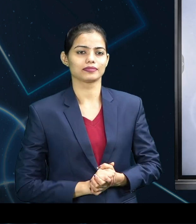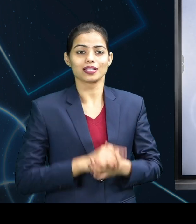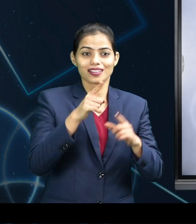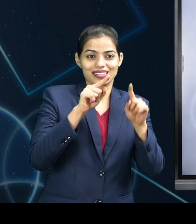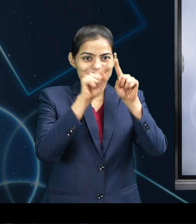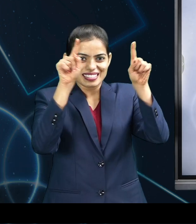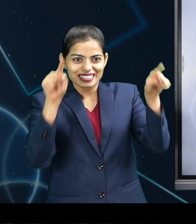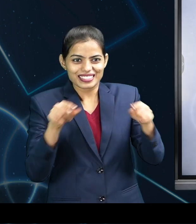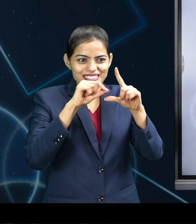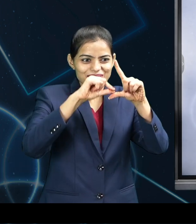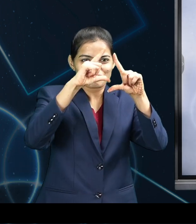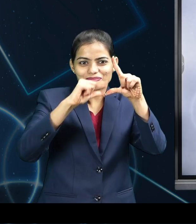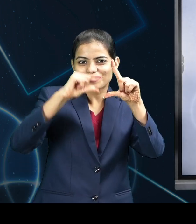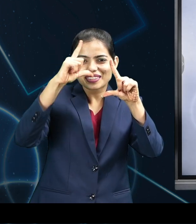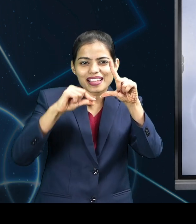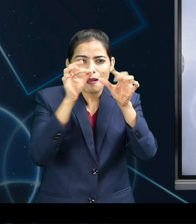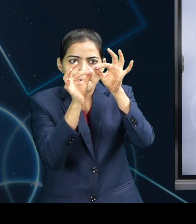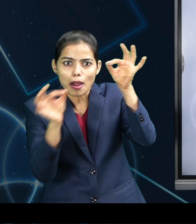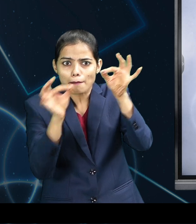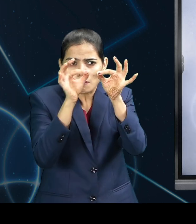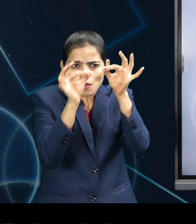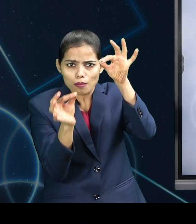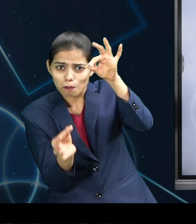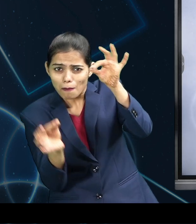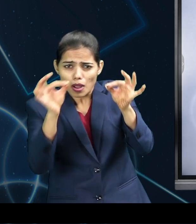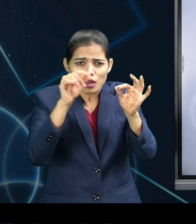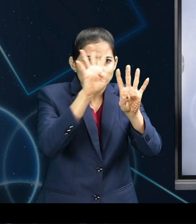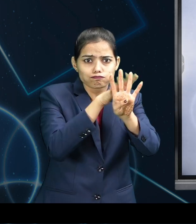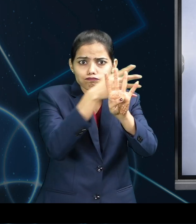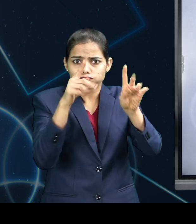The frequency distribution table is of two types: